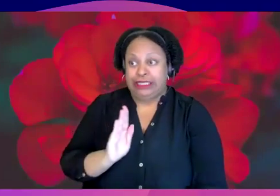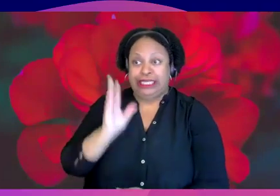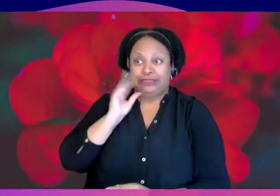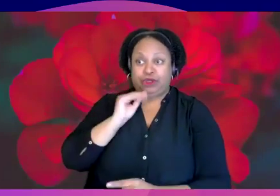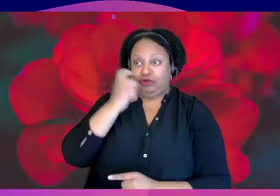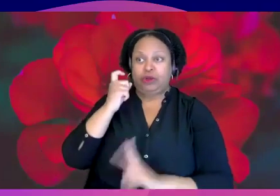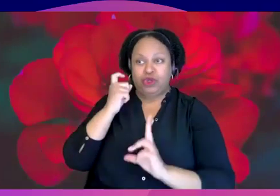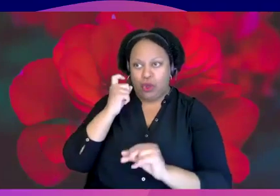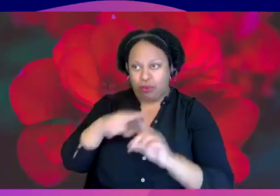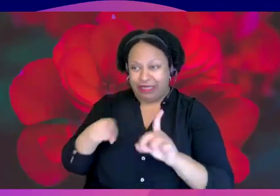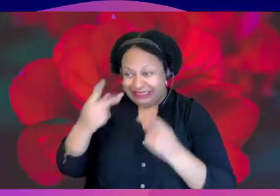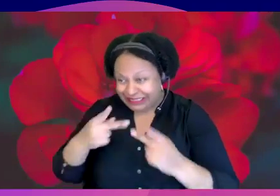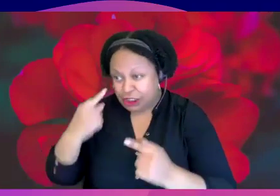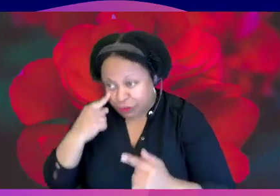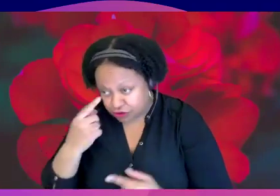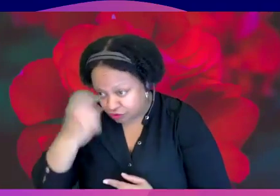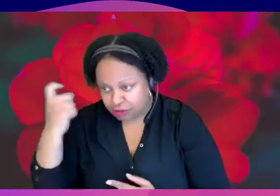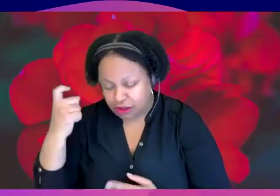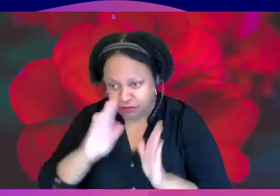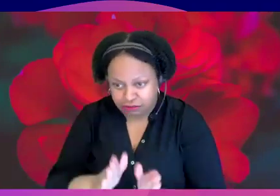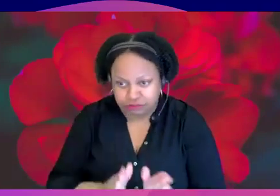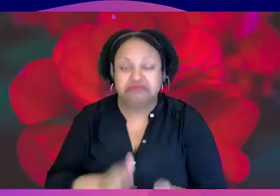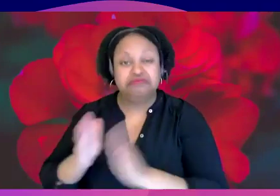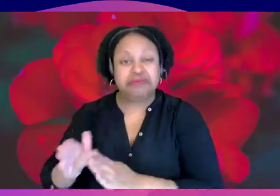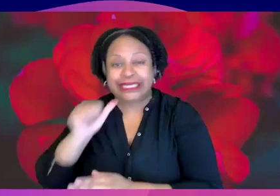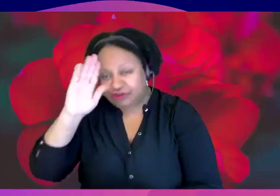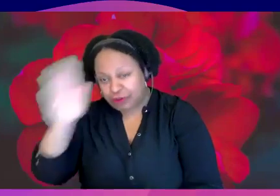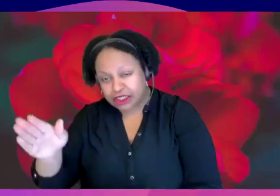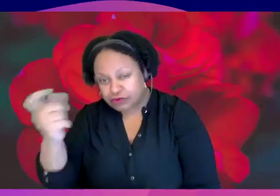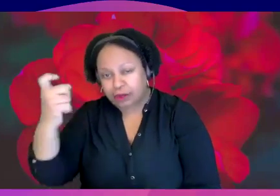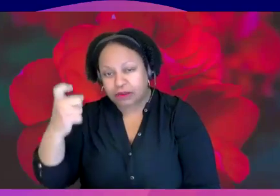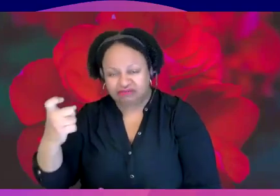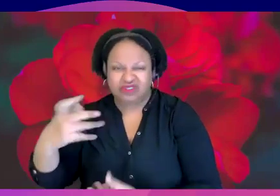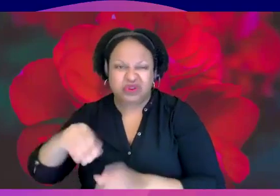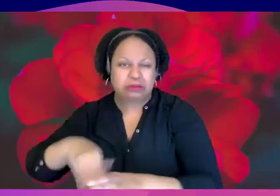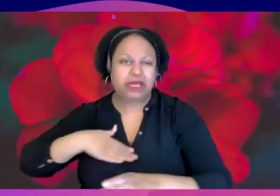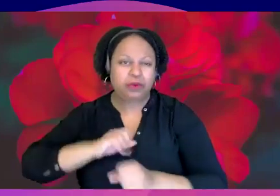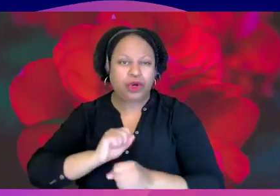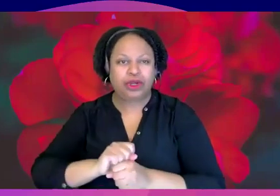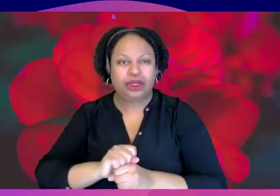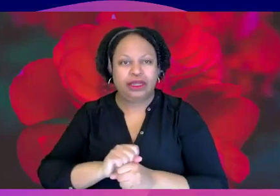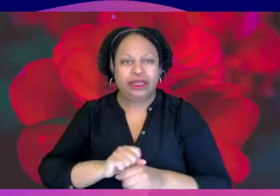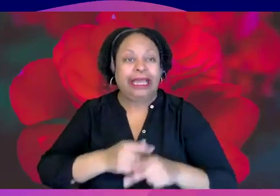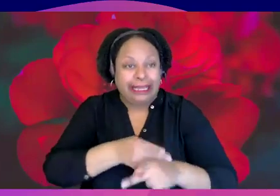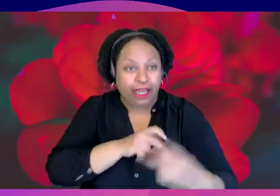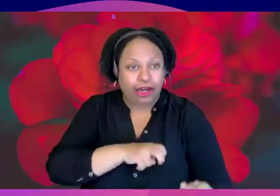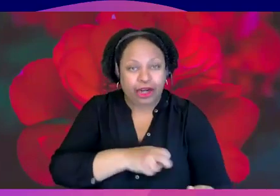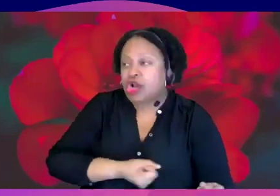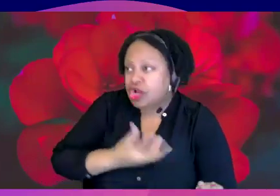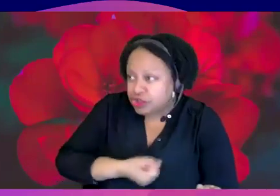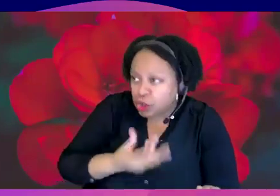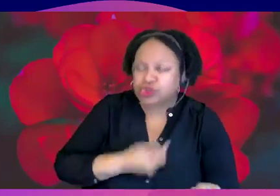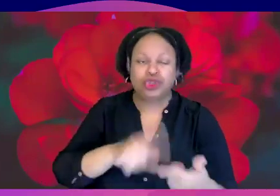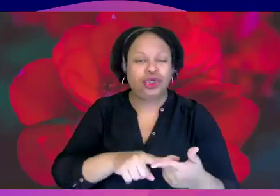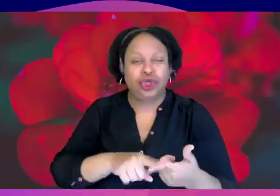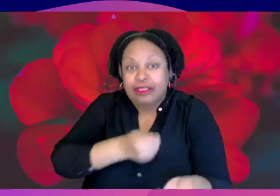it unfold. And then we have indirect trauma, which would be more like my work world, hearing disclosures, working